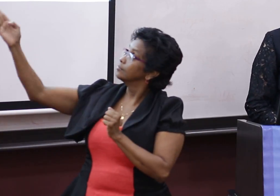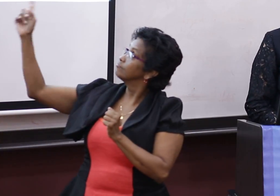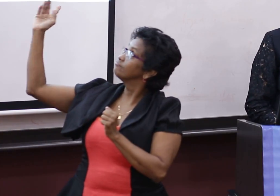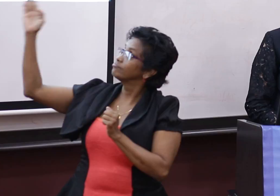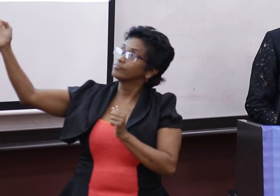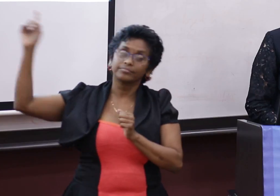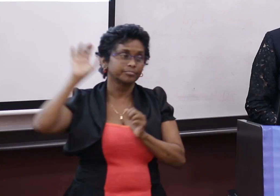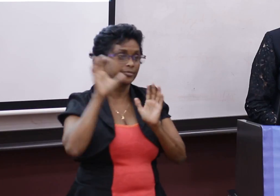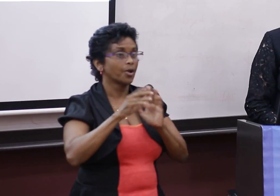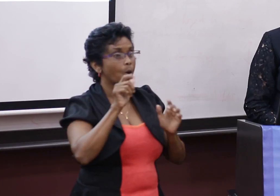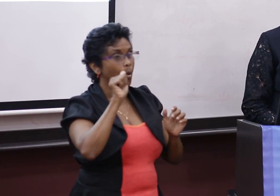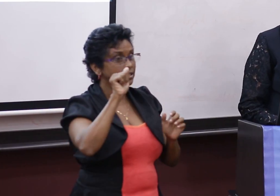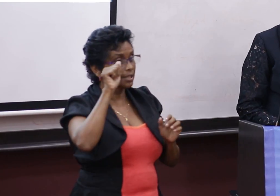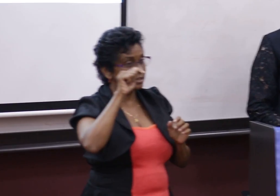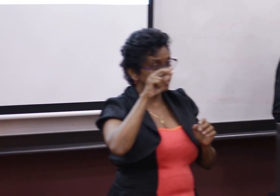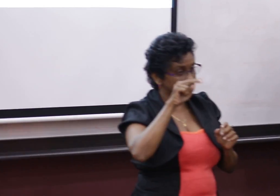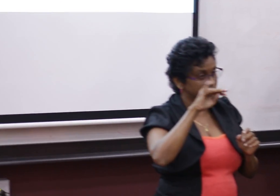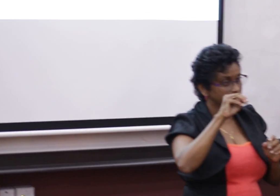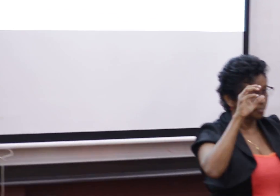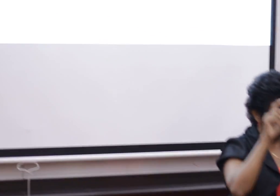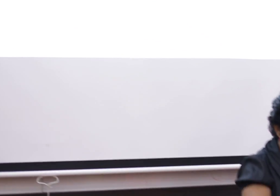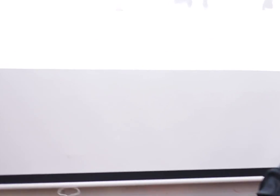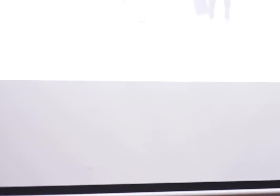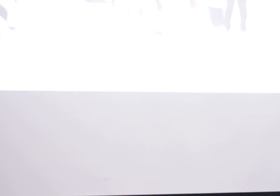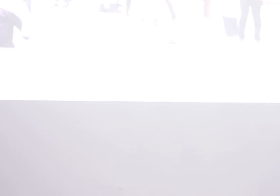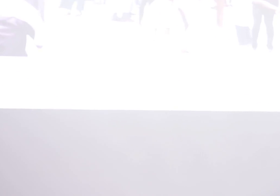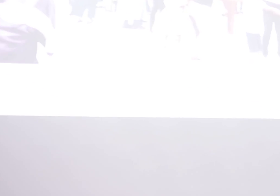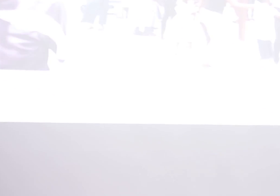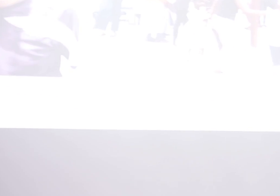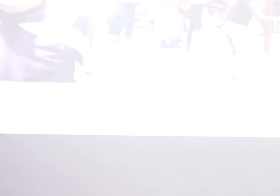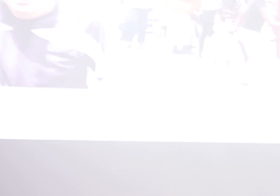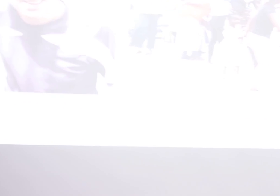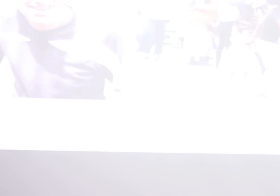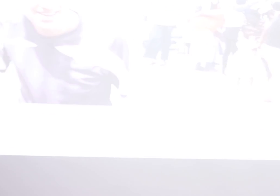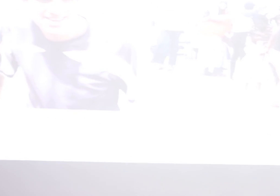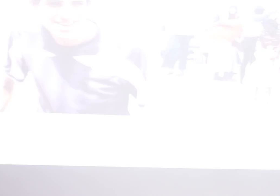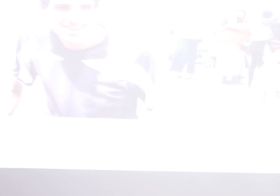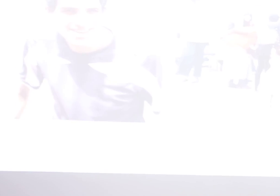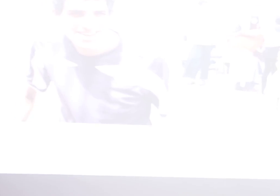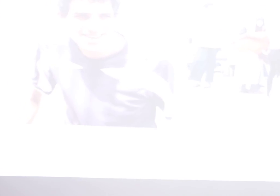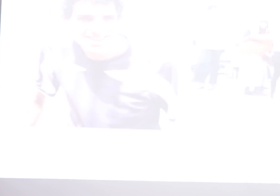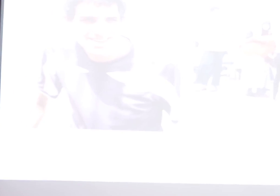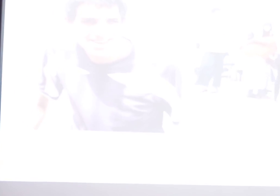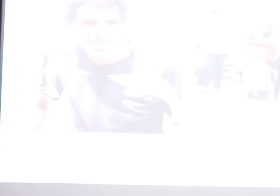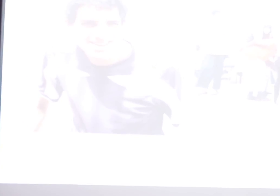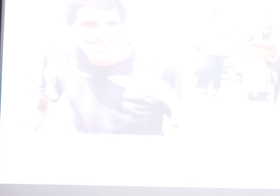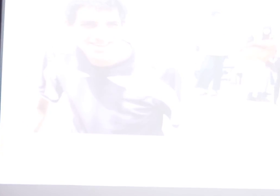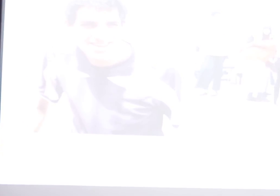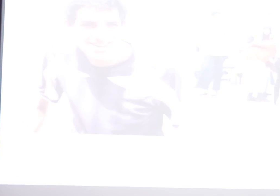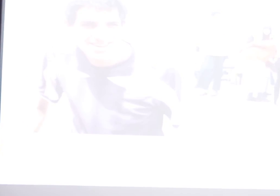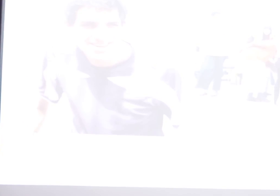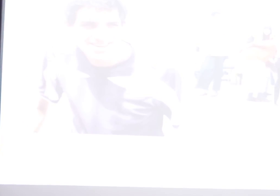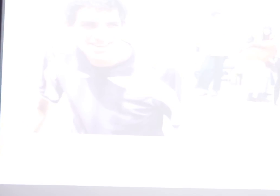enjoying being outdoors near the seaside and also taking part in a music session at Autism Place. He